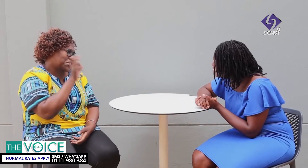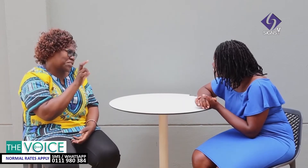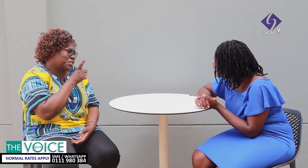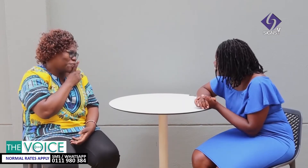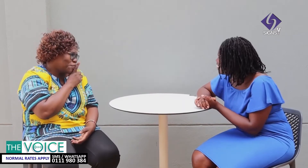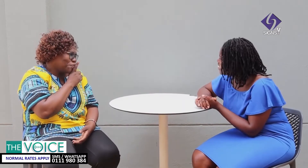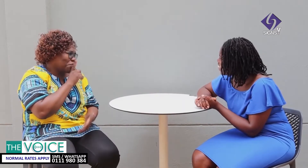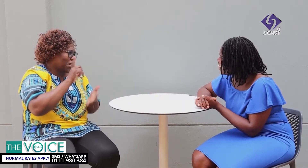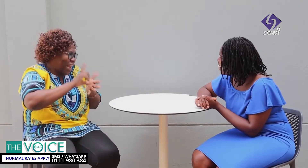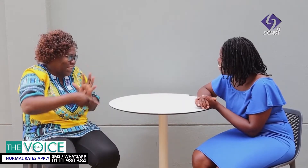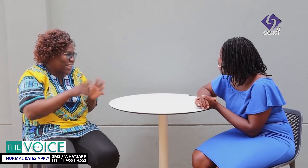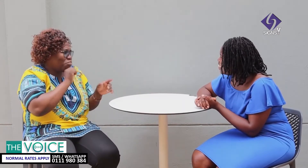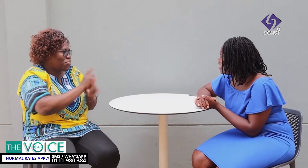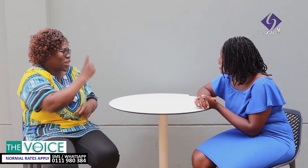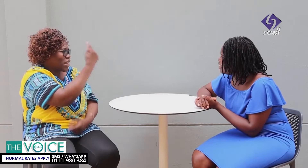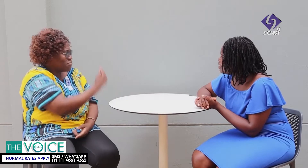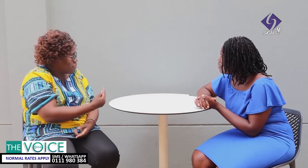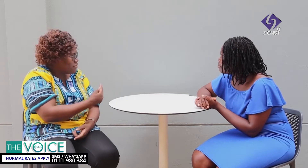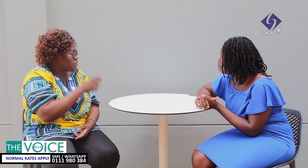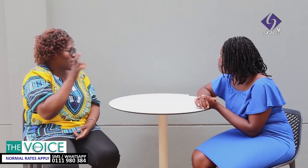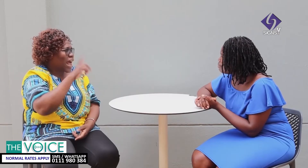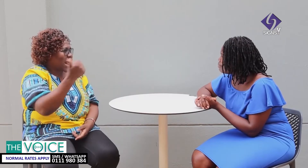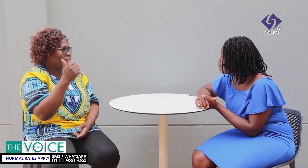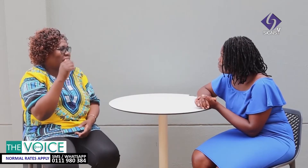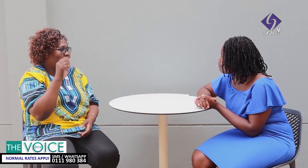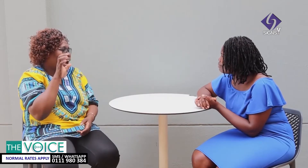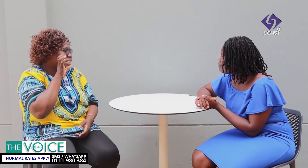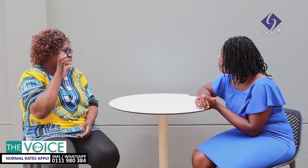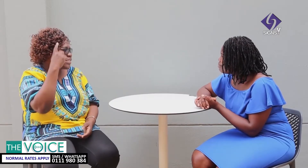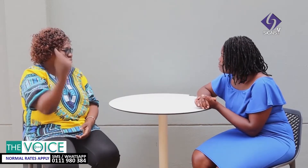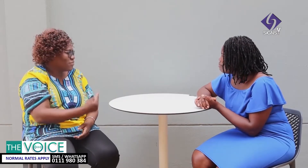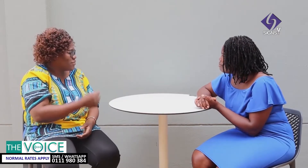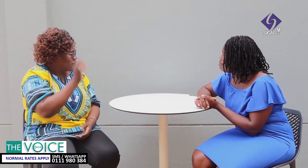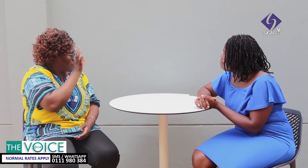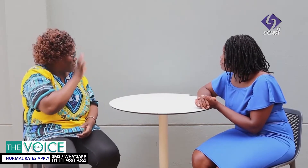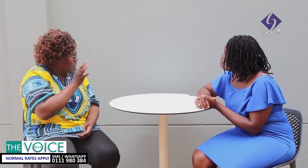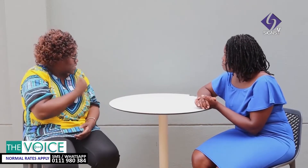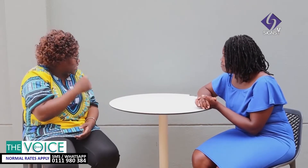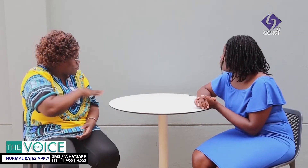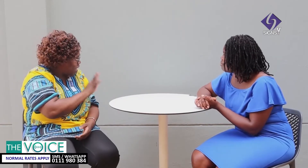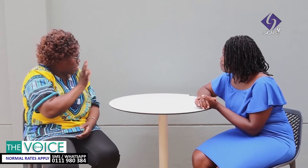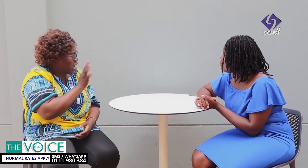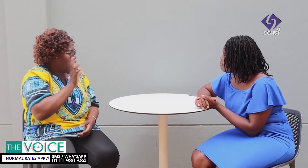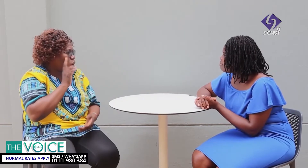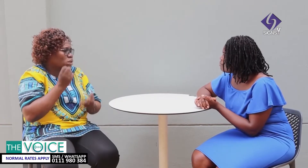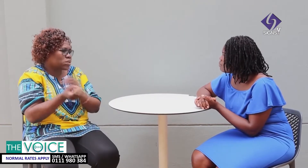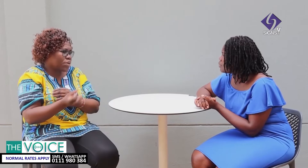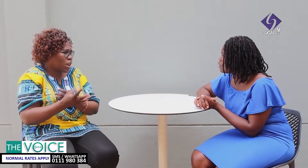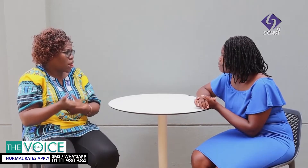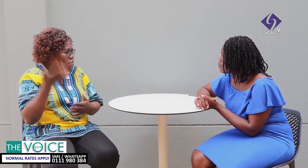children. Oh. And you must remember that I was not even born deaf. I became deaf later in life. I was born hearing.